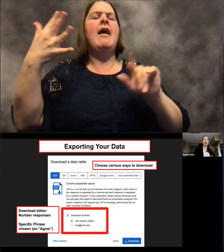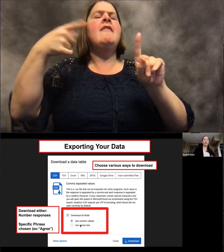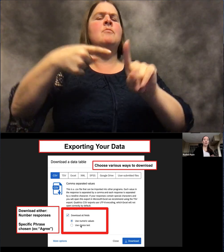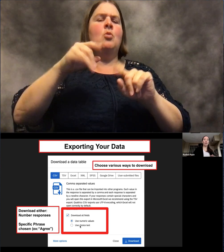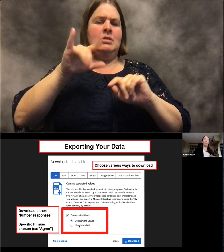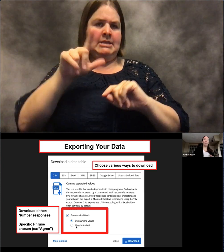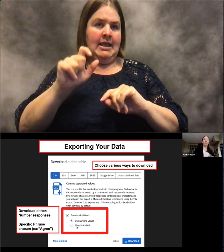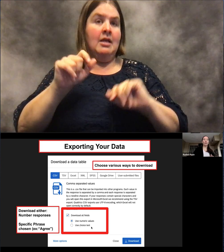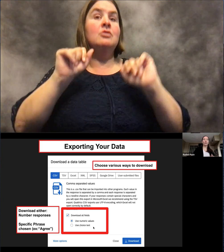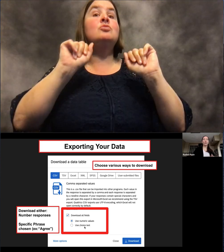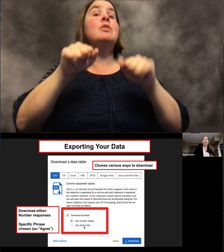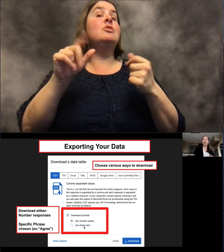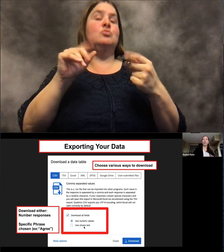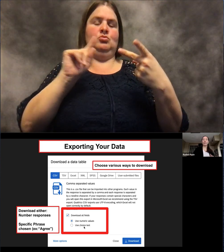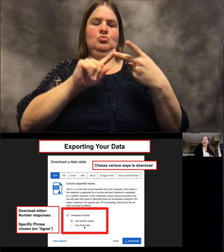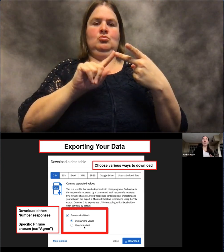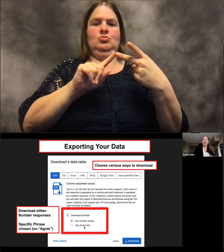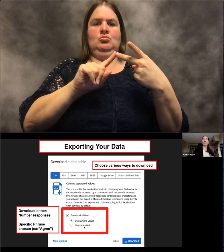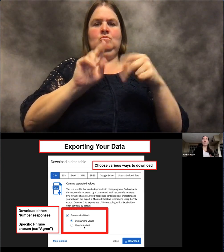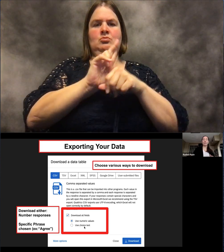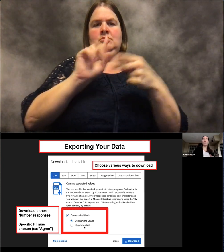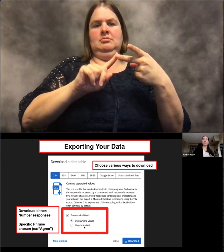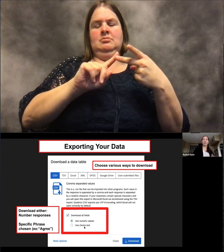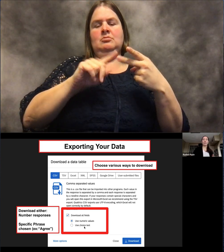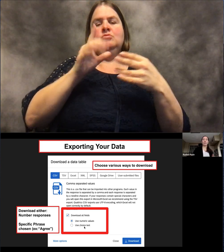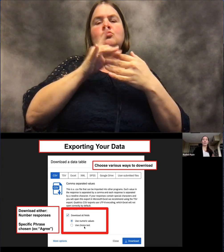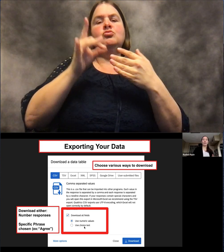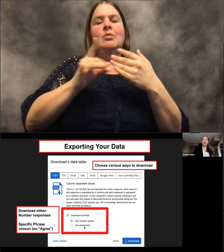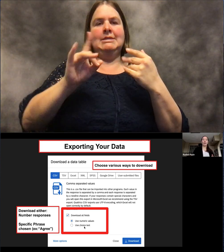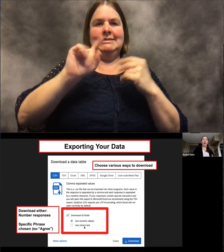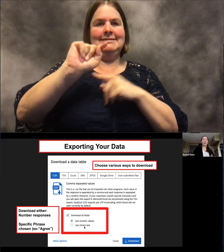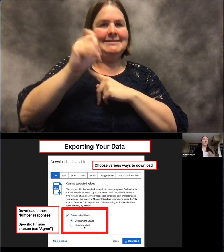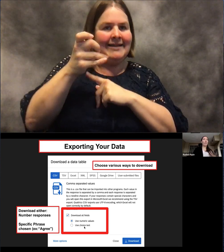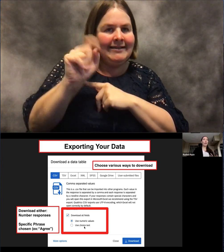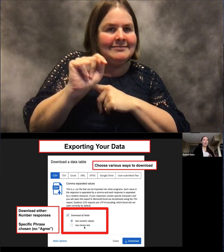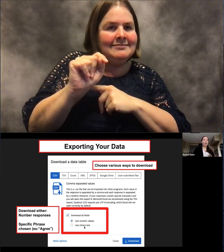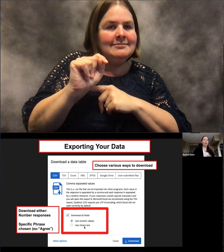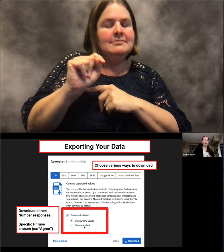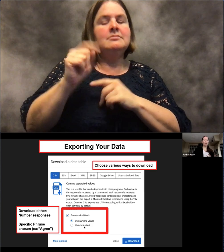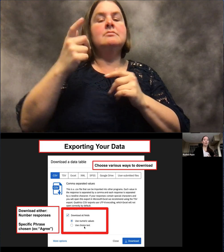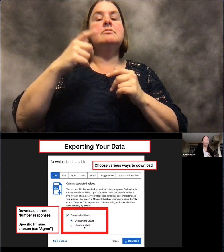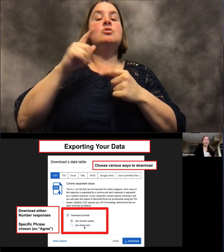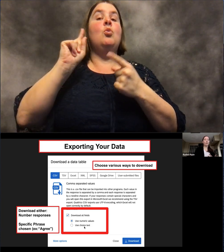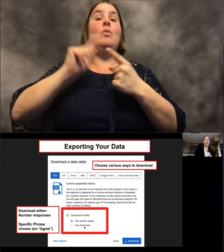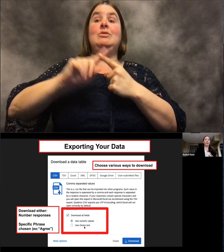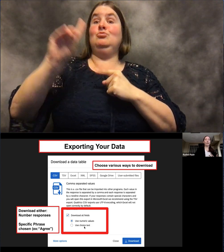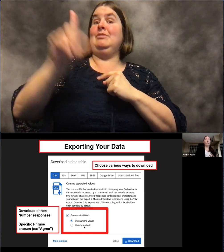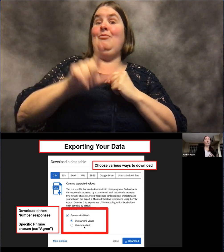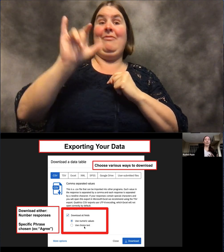can also use the choice text. And when that downloads,